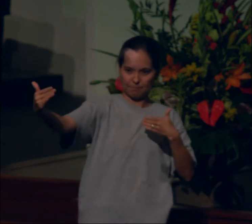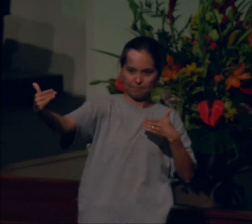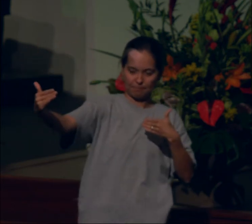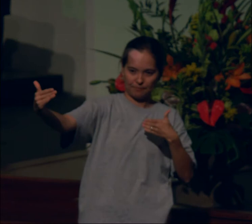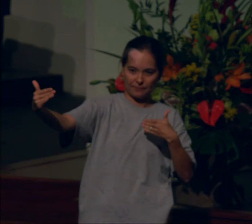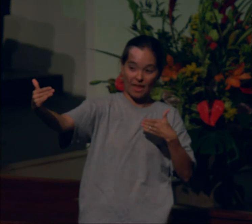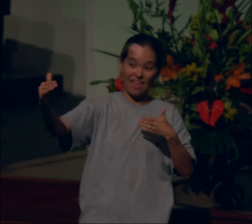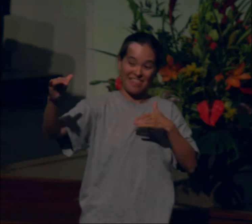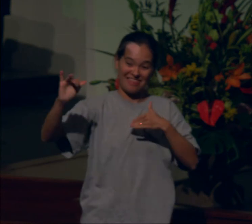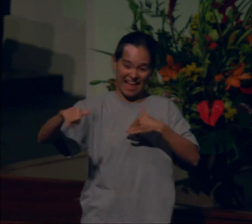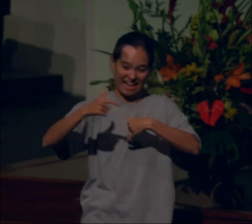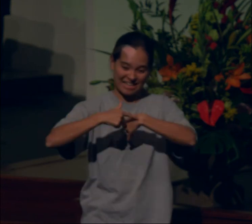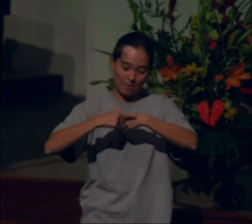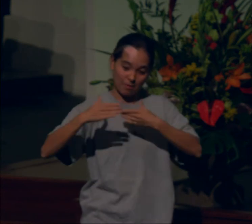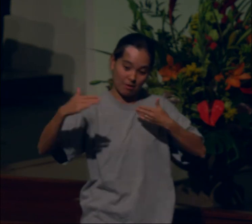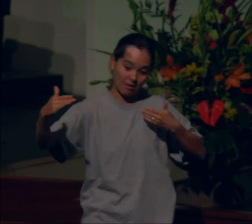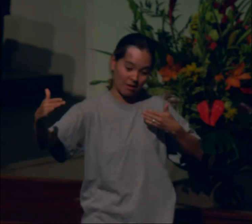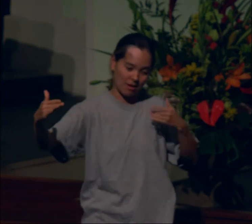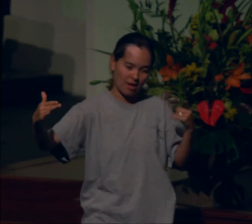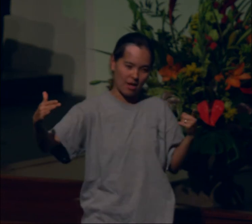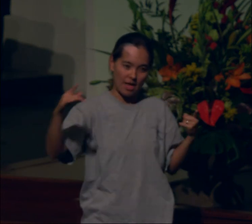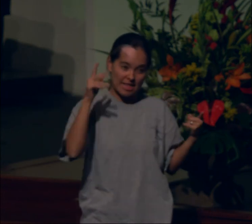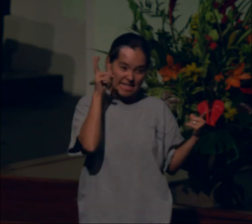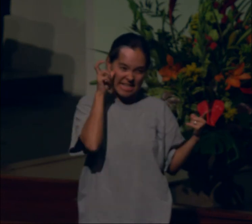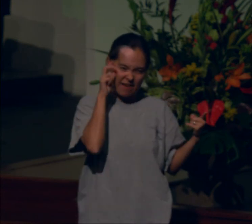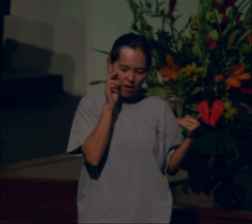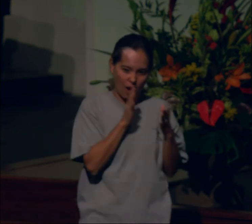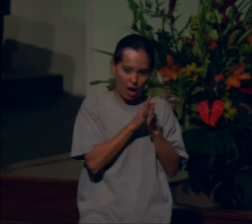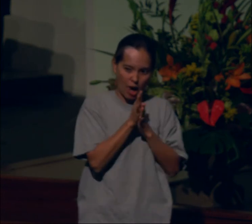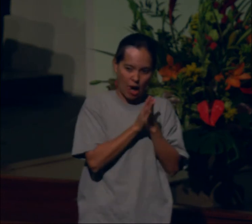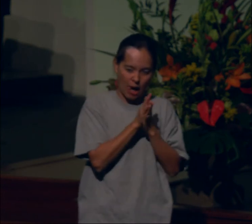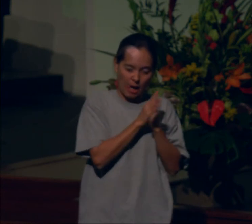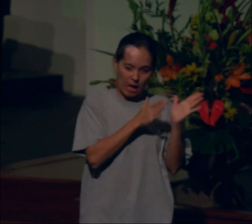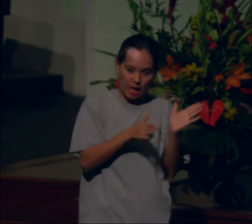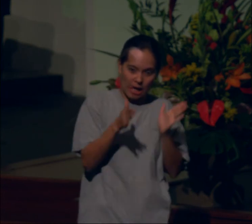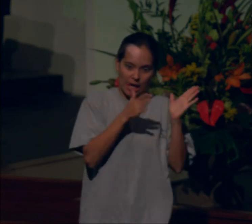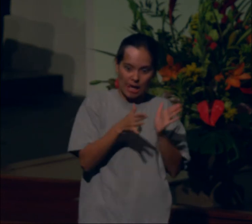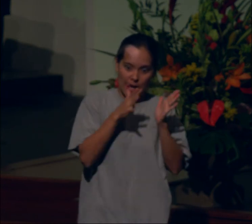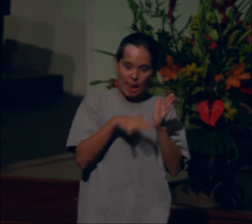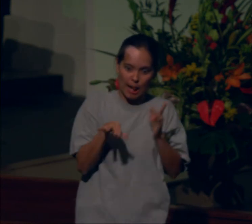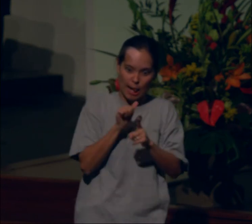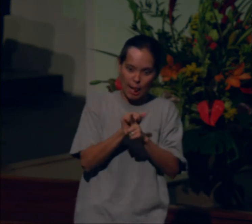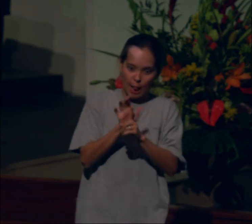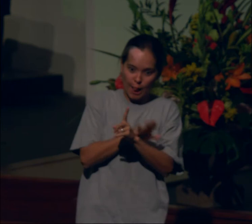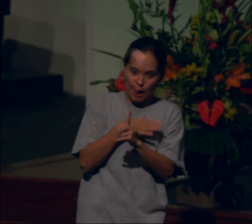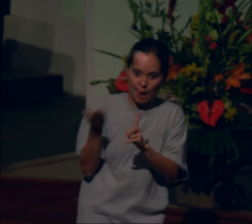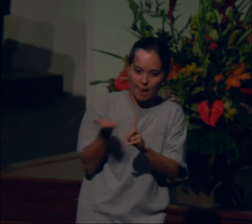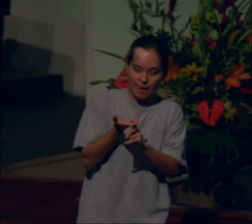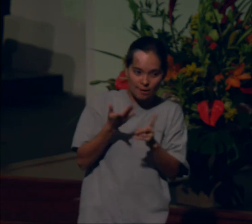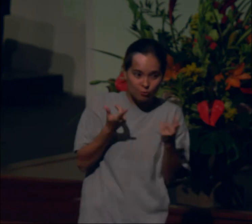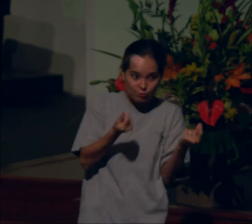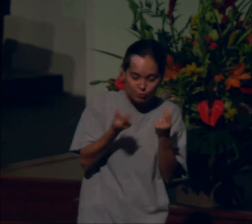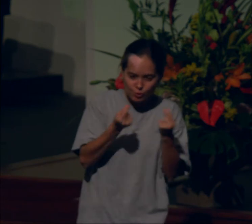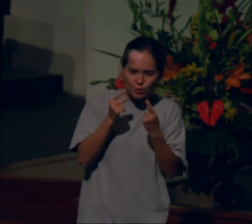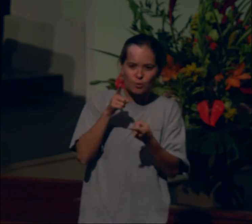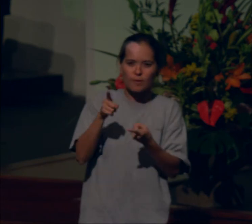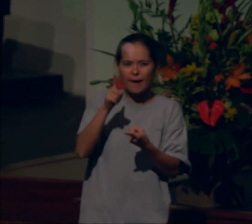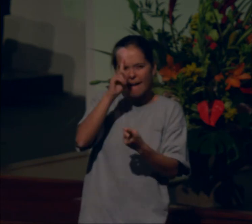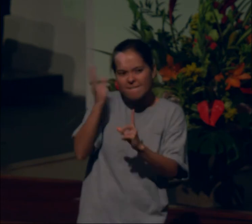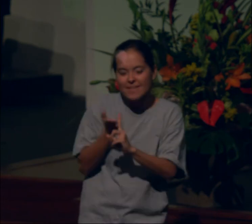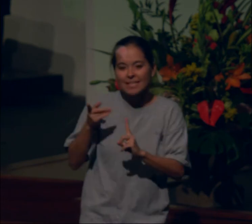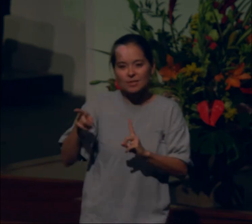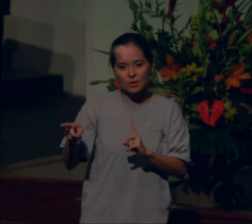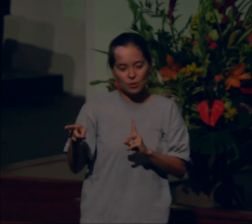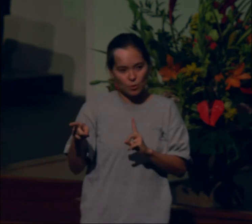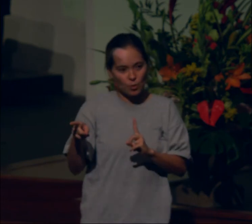And in that time frame, it is the objective and the duty of the enemy of your soul to convince you